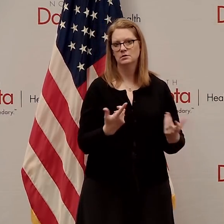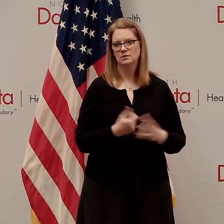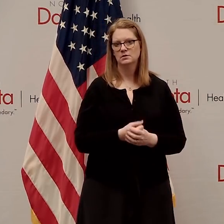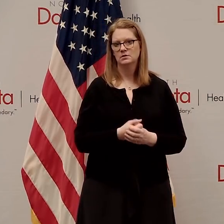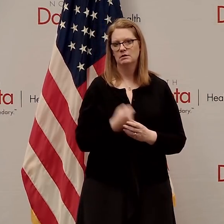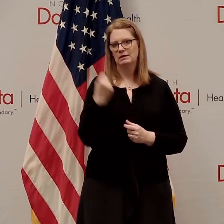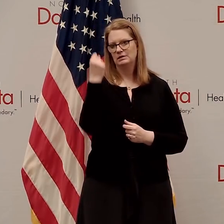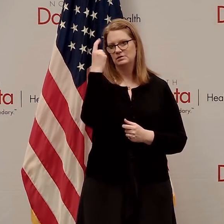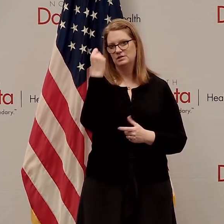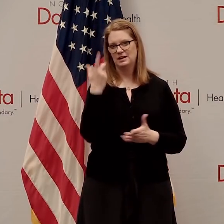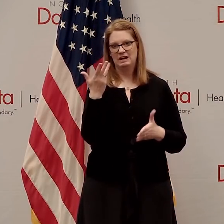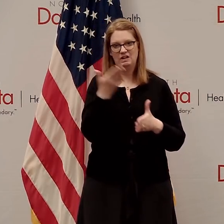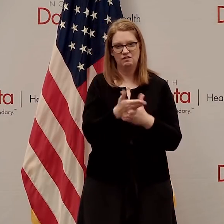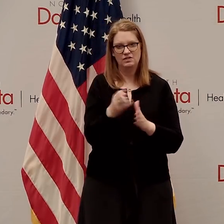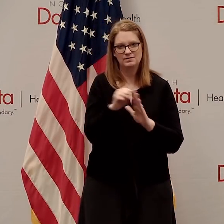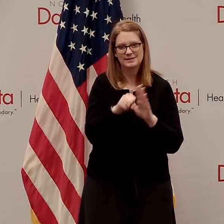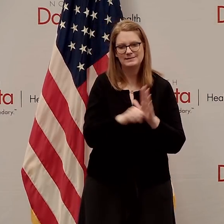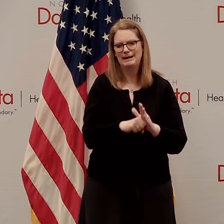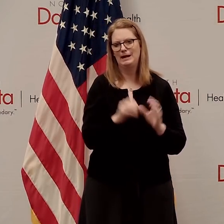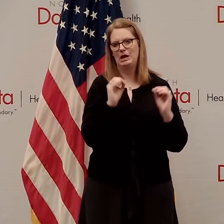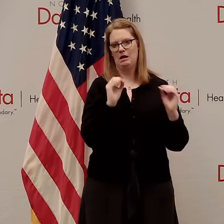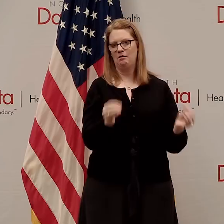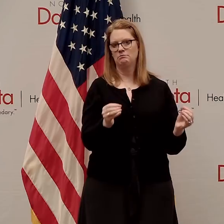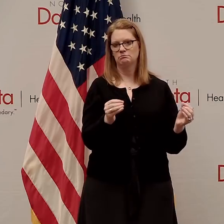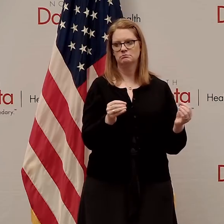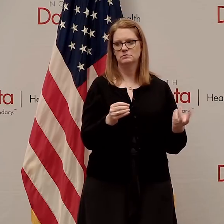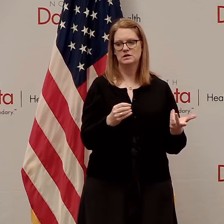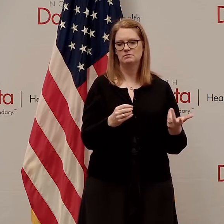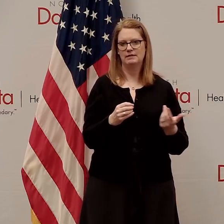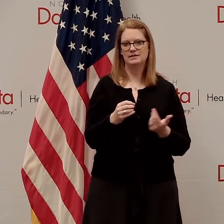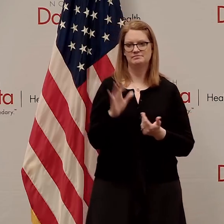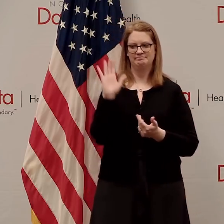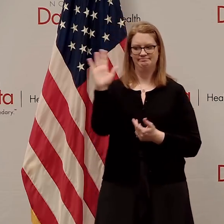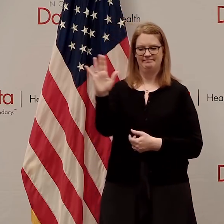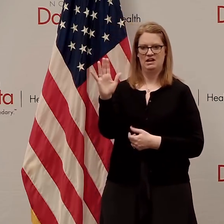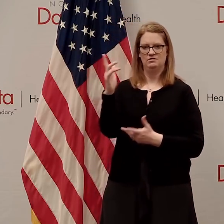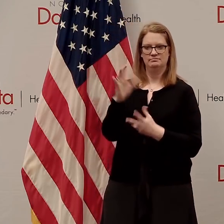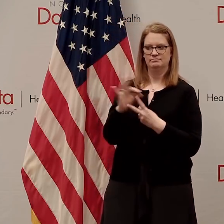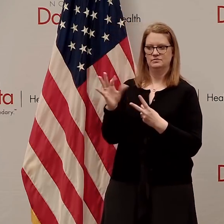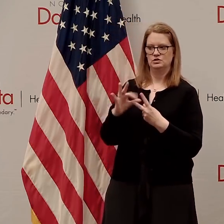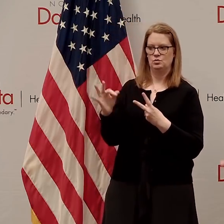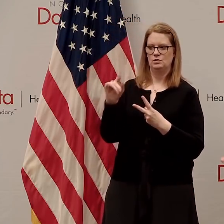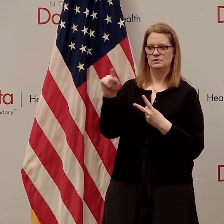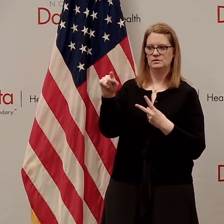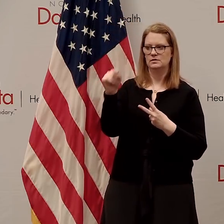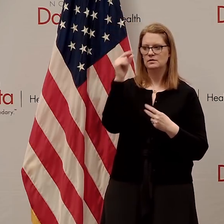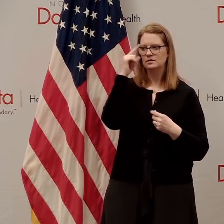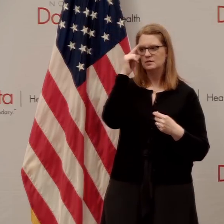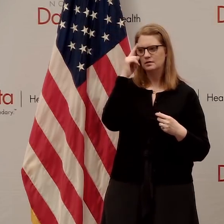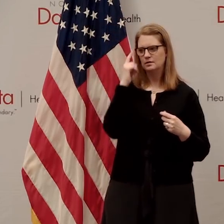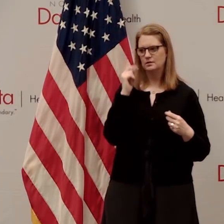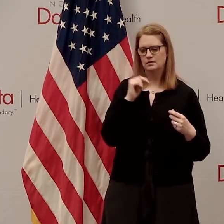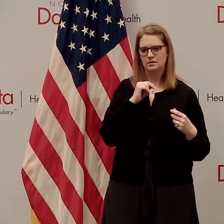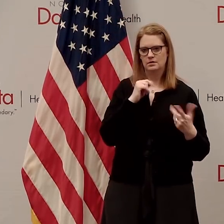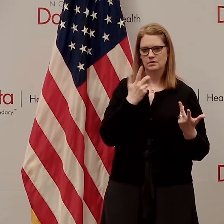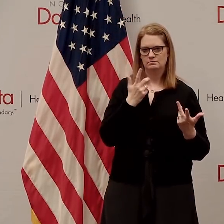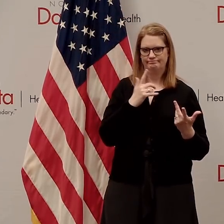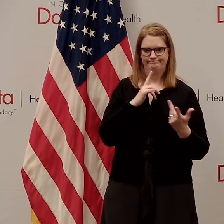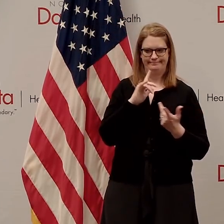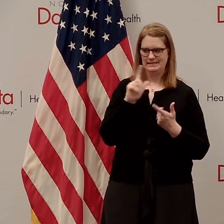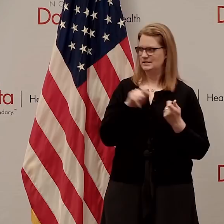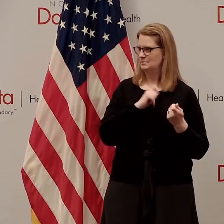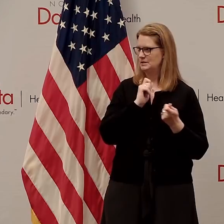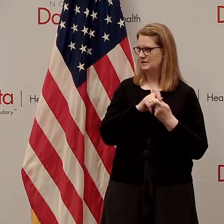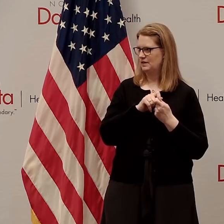interference from the state. So that is that's a choice. As I said, a response. I don't know the